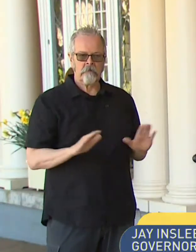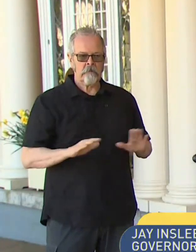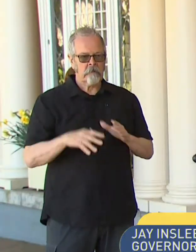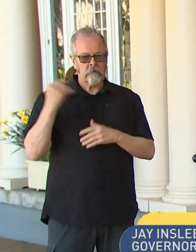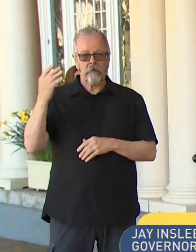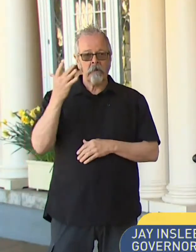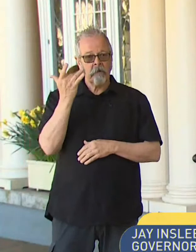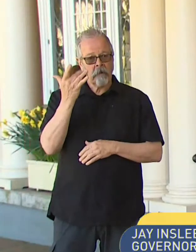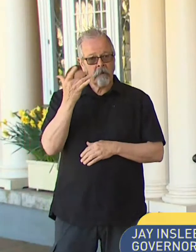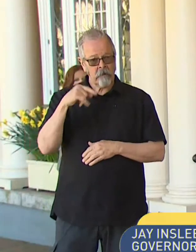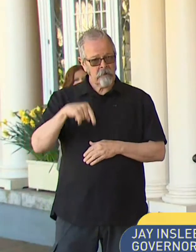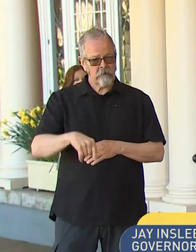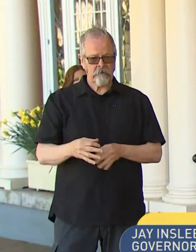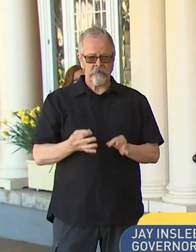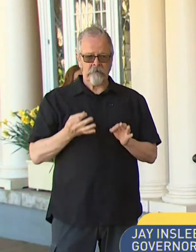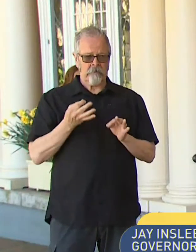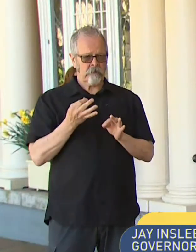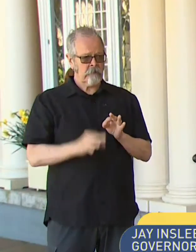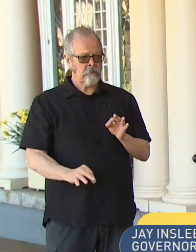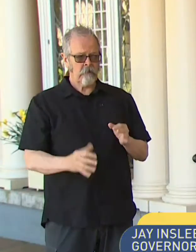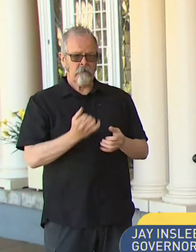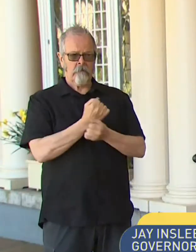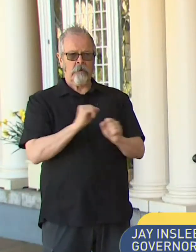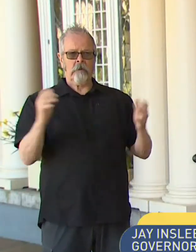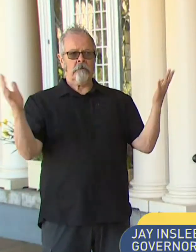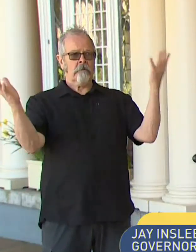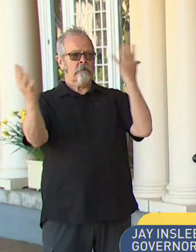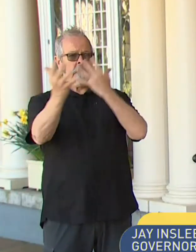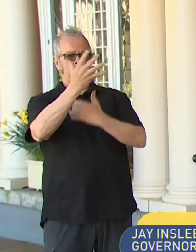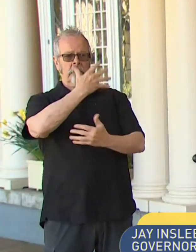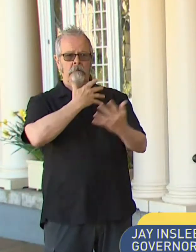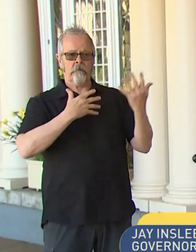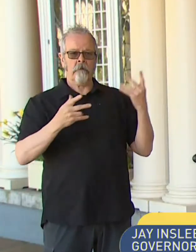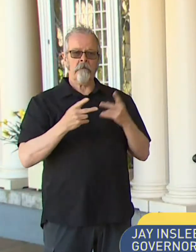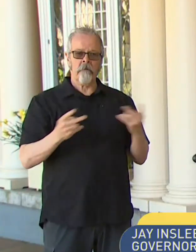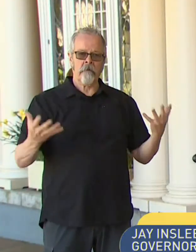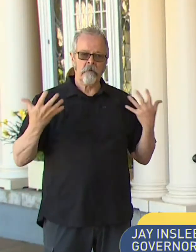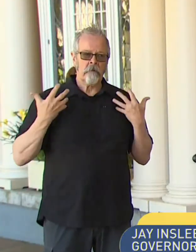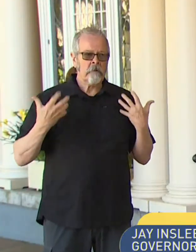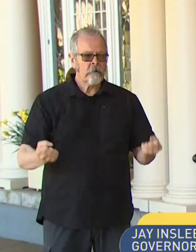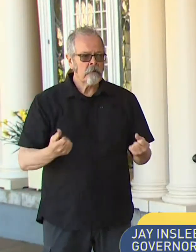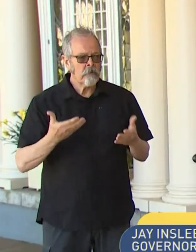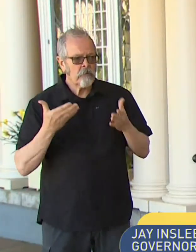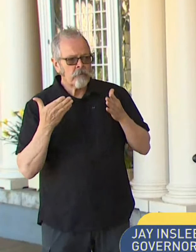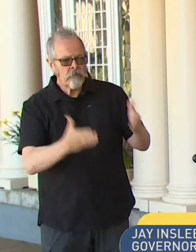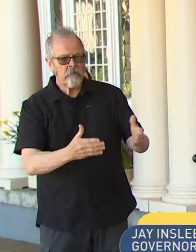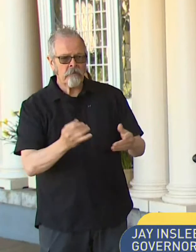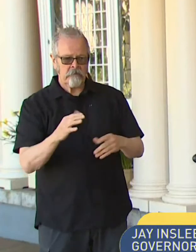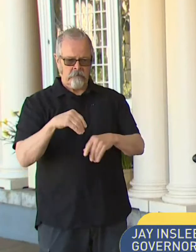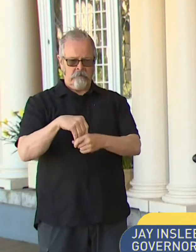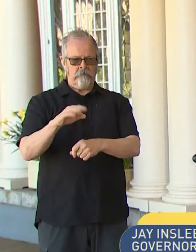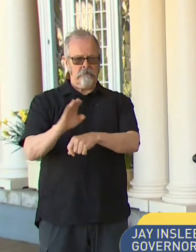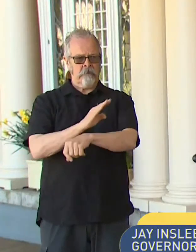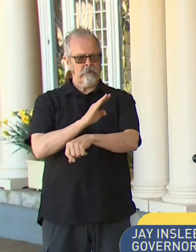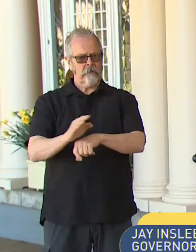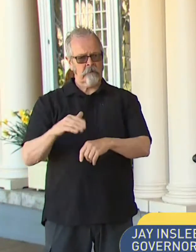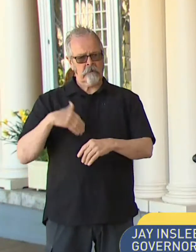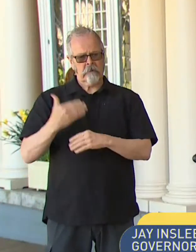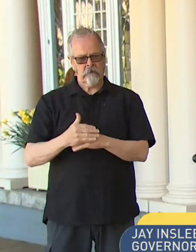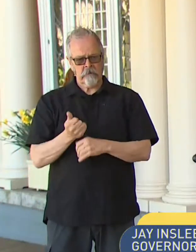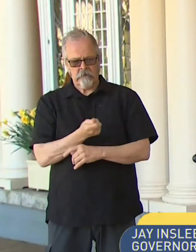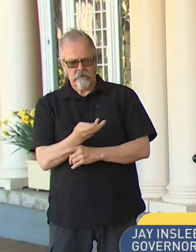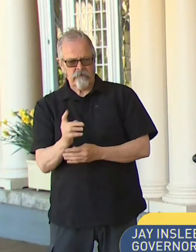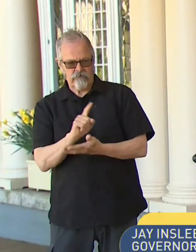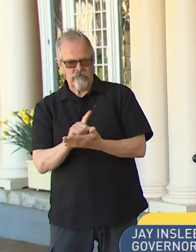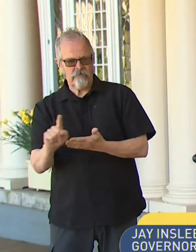simple, cost-free, extremely healthy way to go about our business in the next several weeks. And frankly,